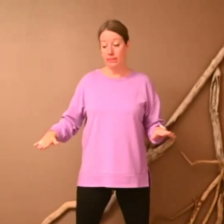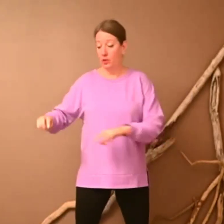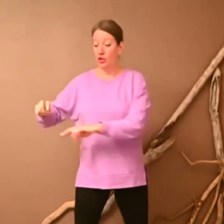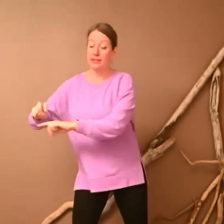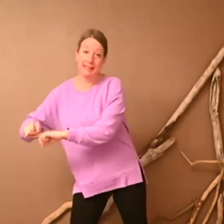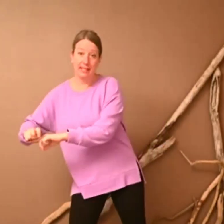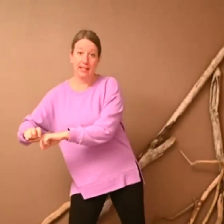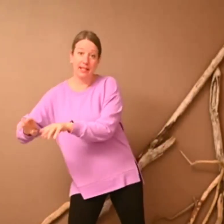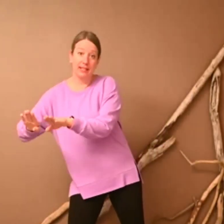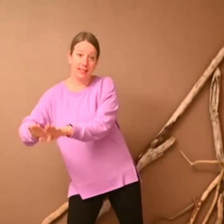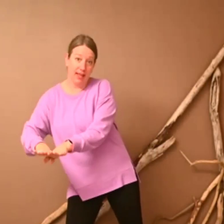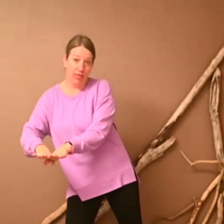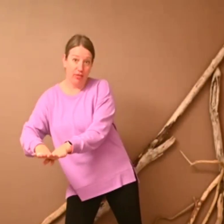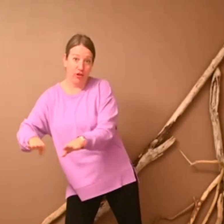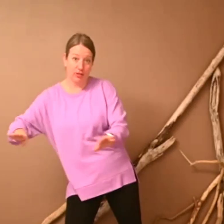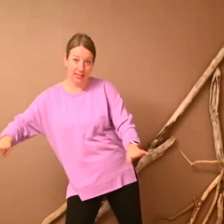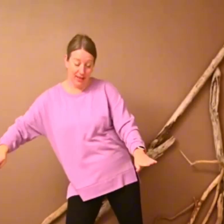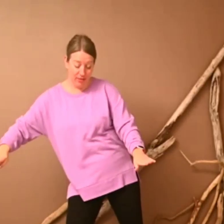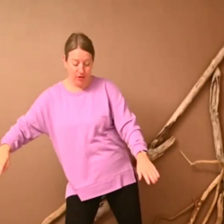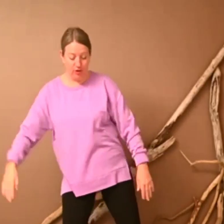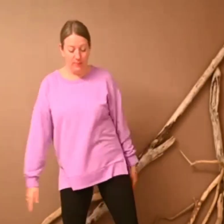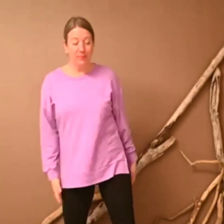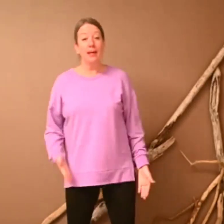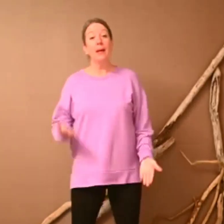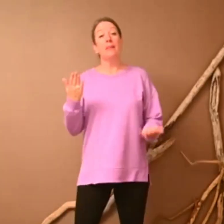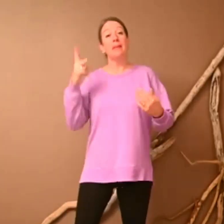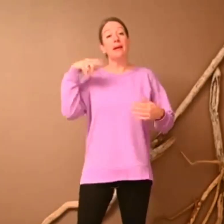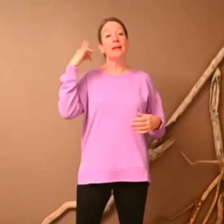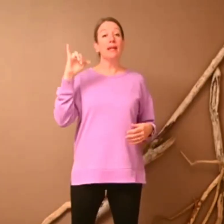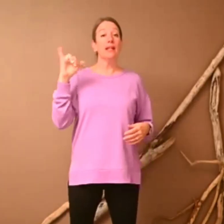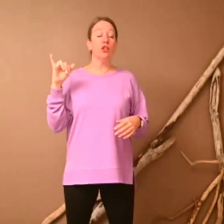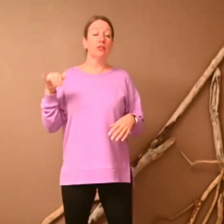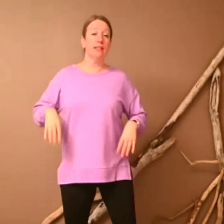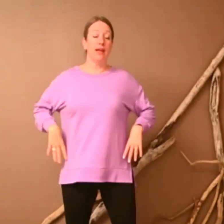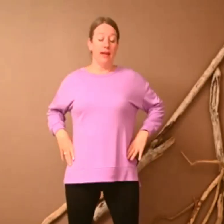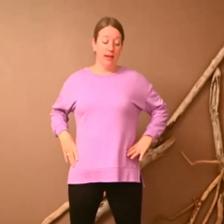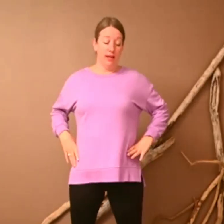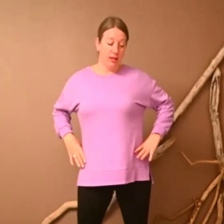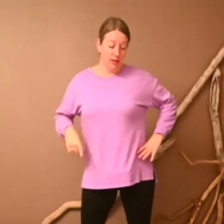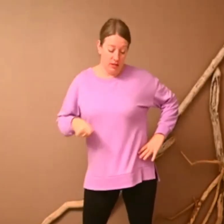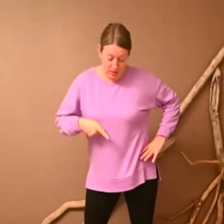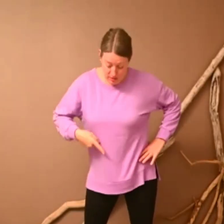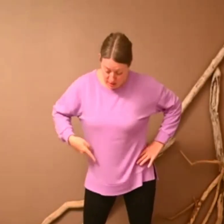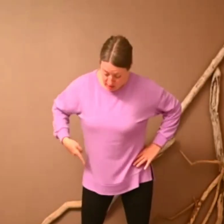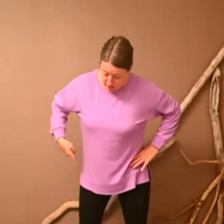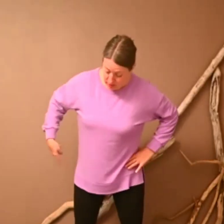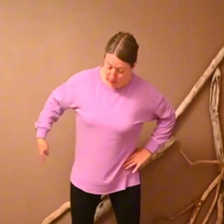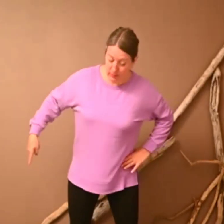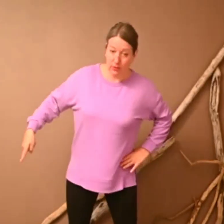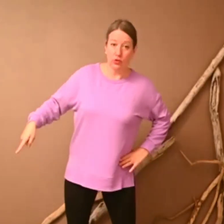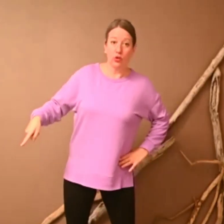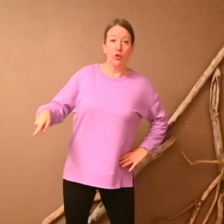be to have your feet step together or stepped apart. And this could also be applied to if you're seated as